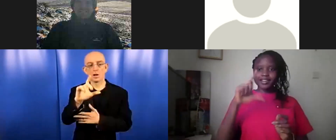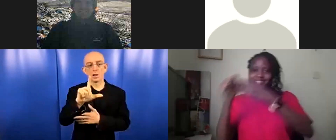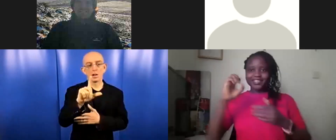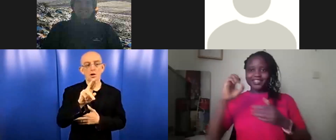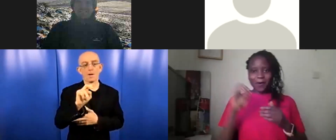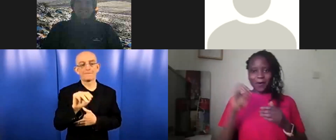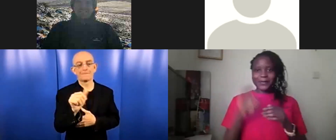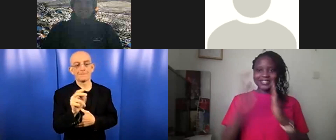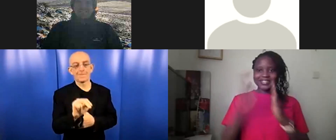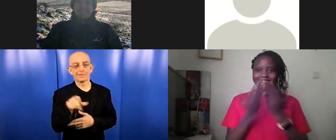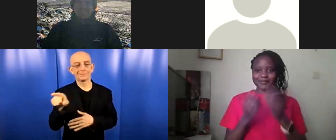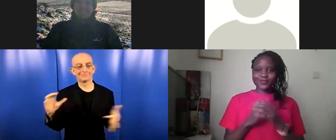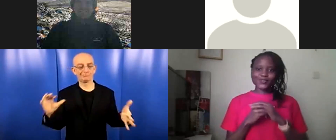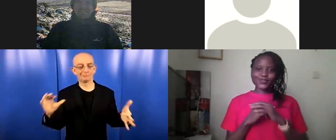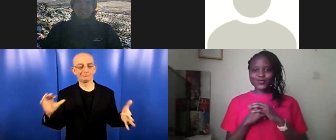officer of IDDC.